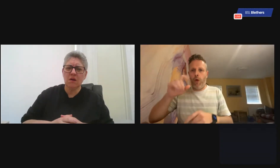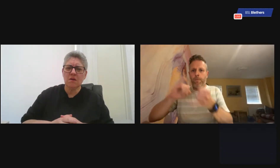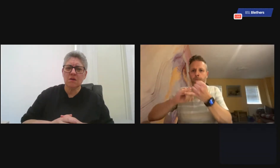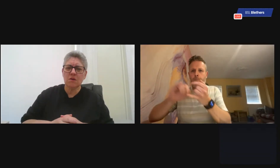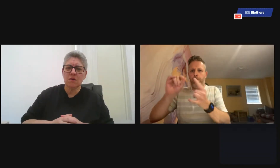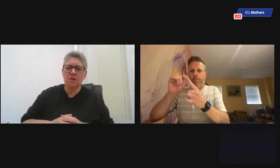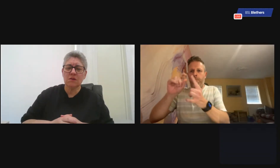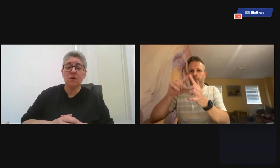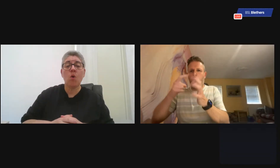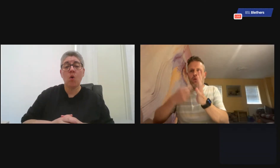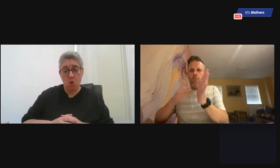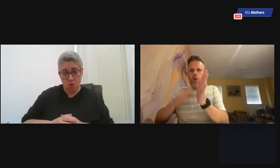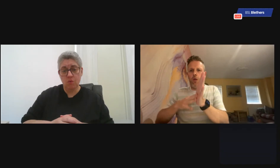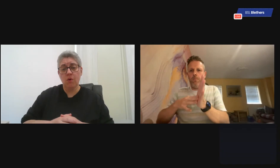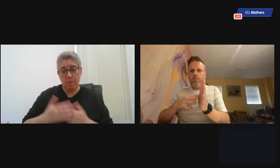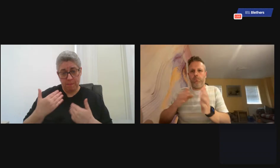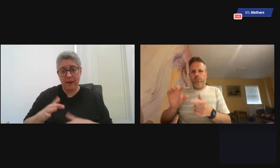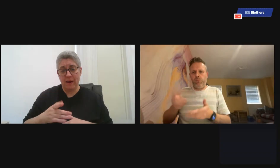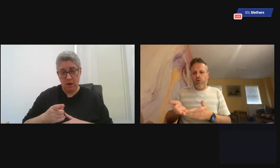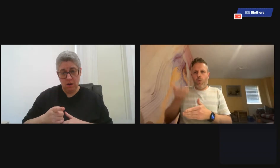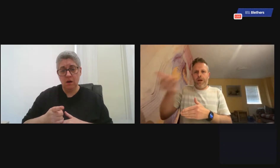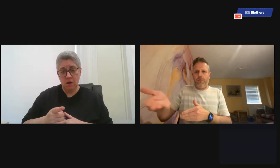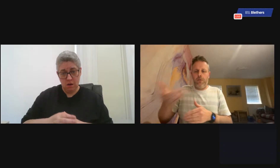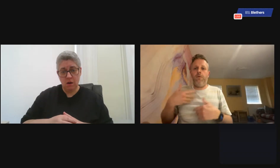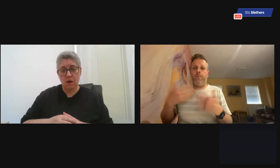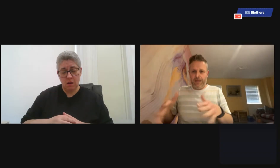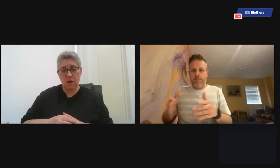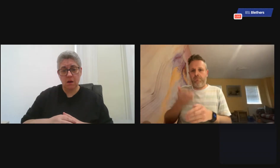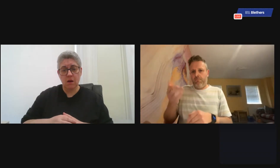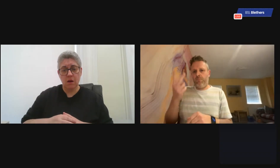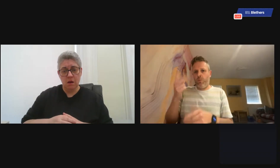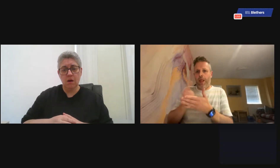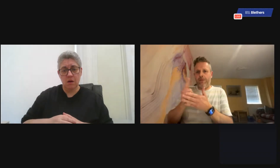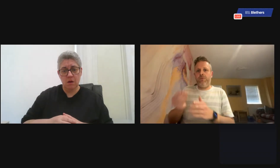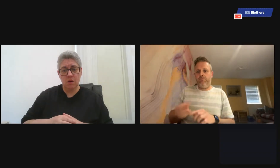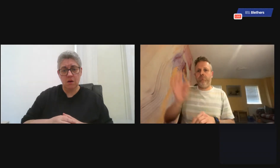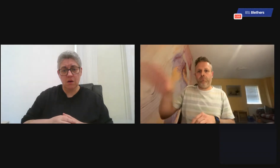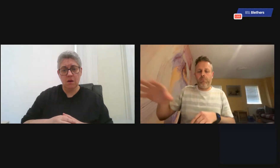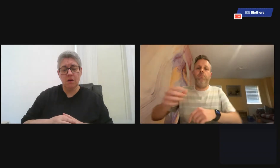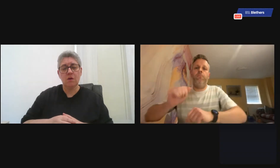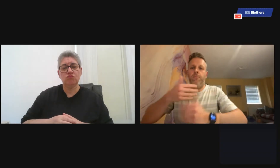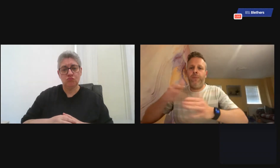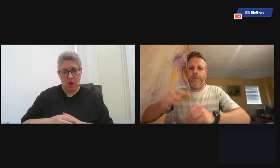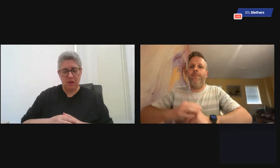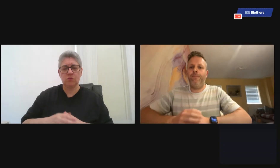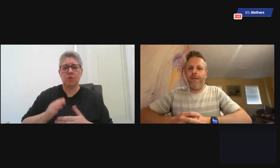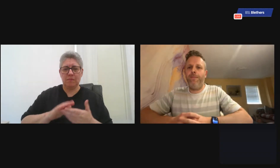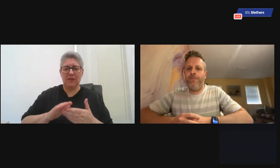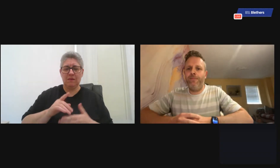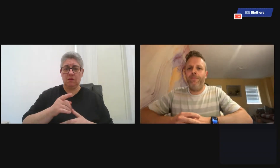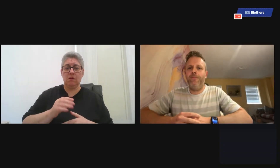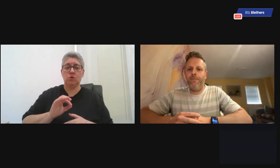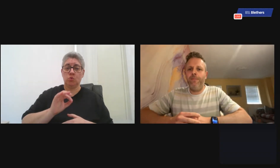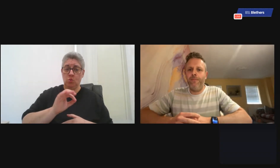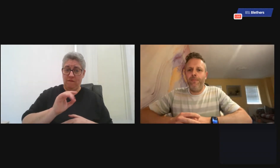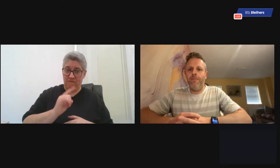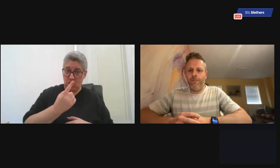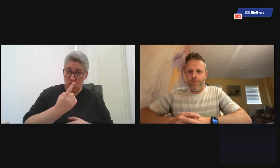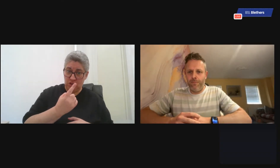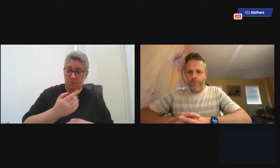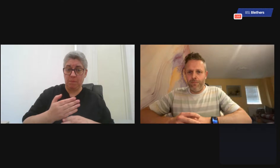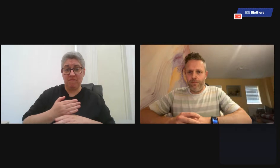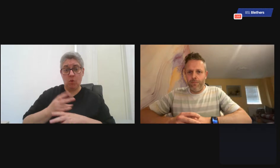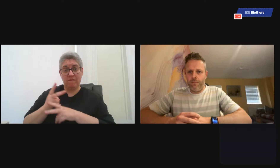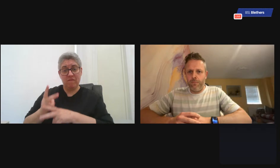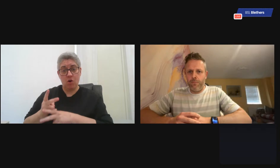So tell us a little bit more about sperm donation. I'm not sure that people will know that sign. Yeah, so it was basically donating my sperm